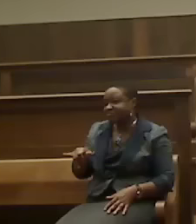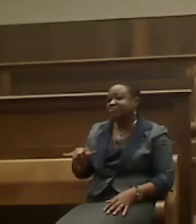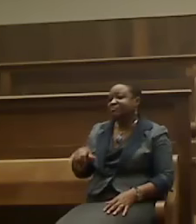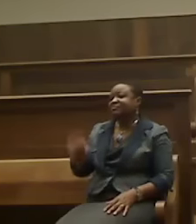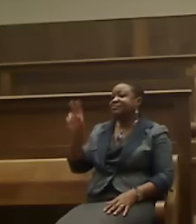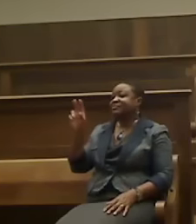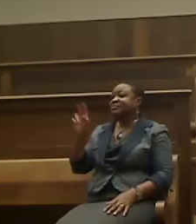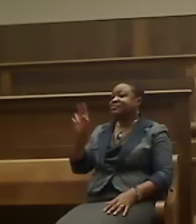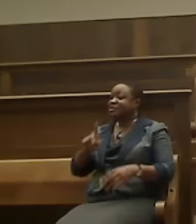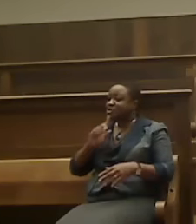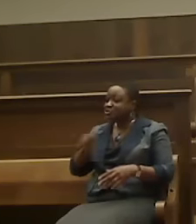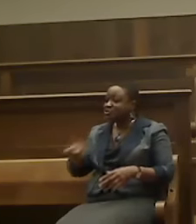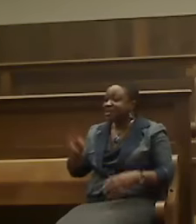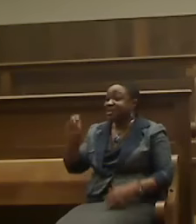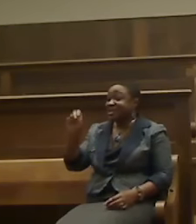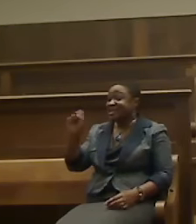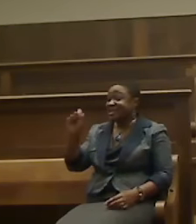Nestle's, Unilever,